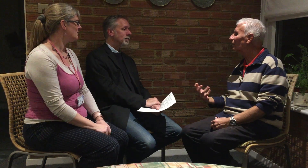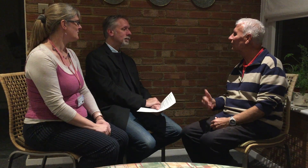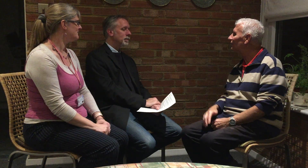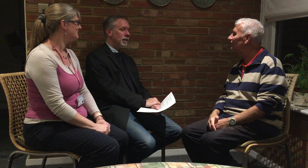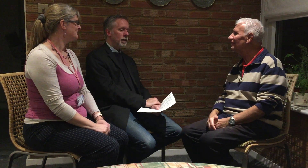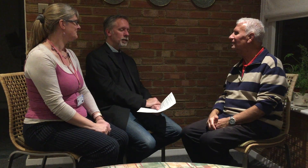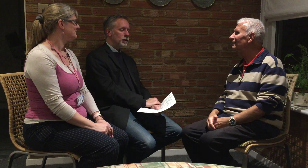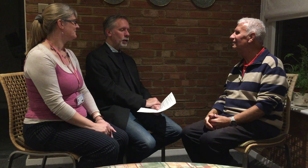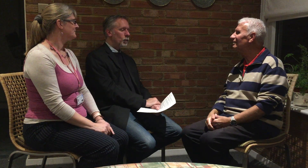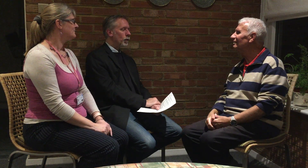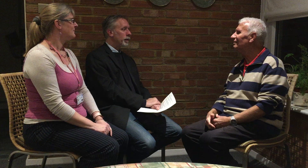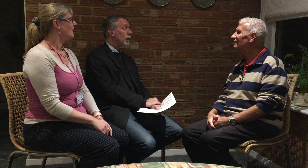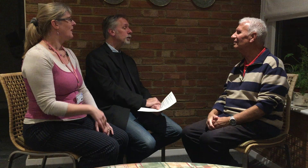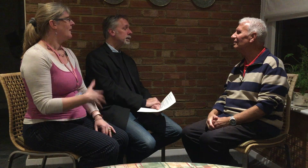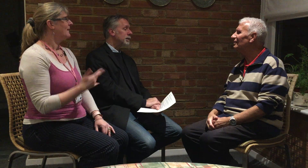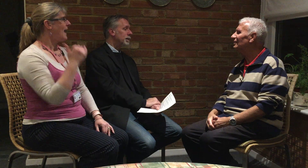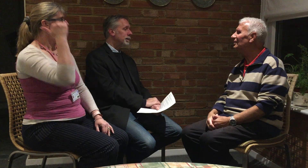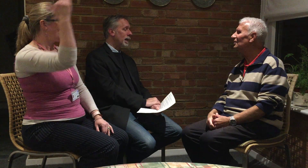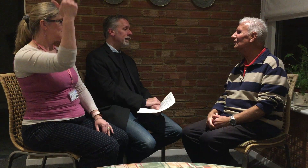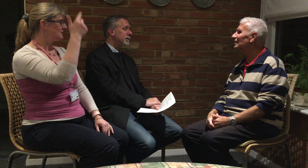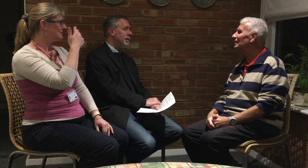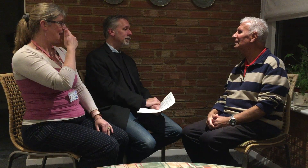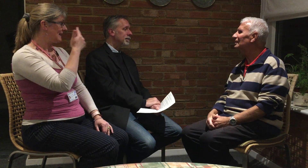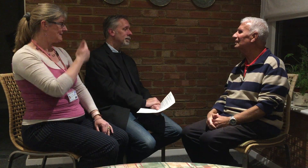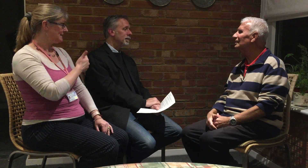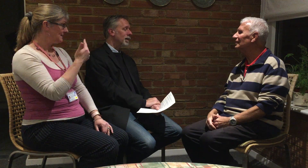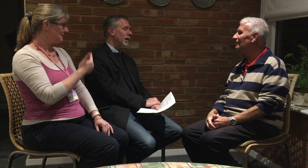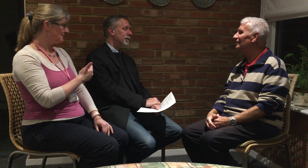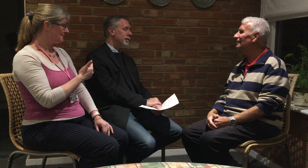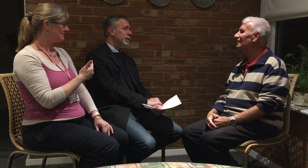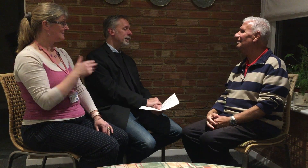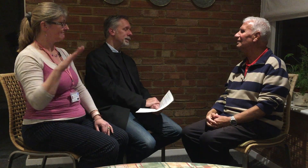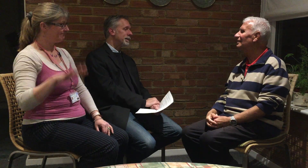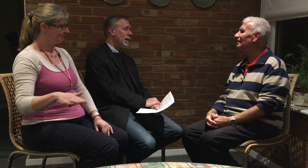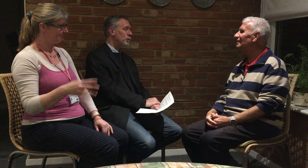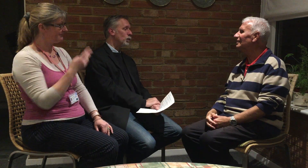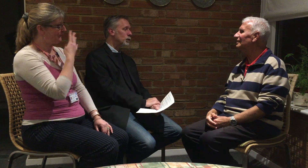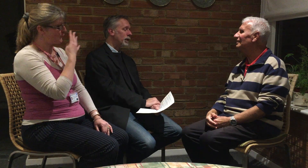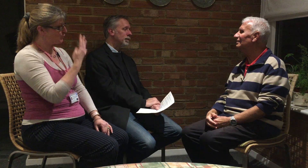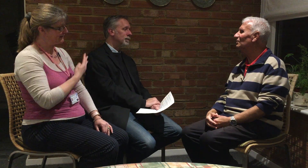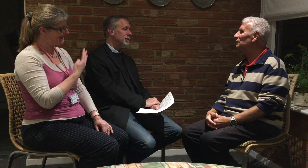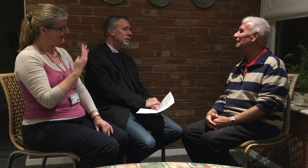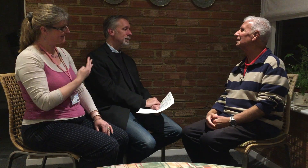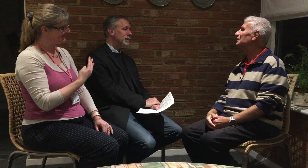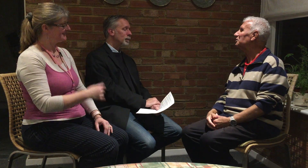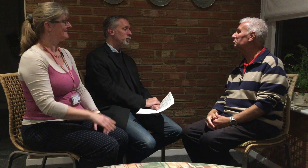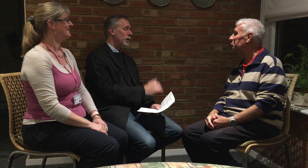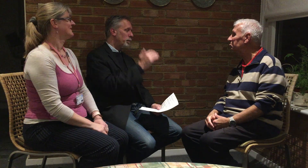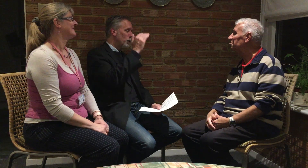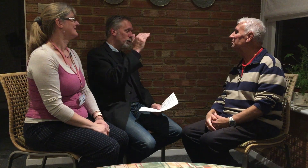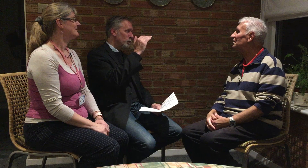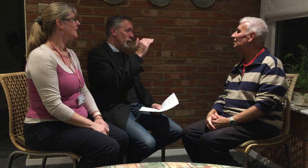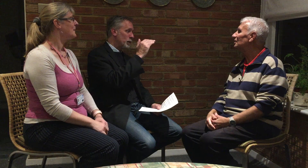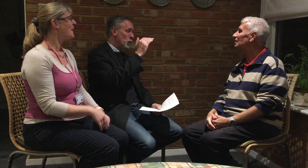children? So the eldest is 18 and the youngest is now 14. But they're both very